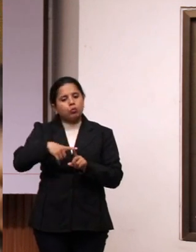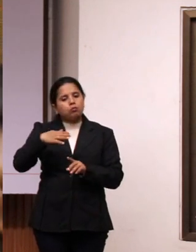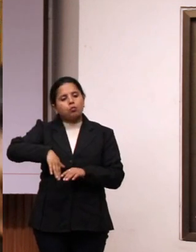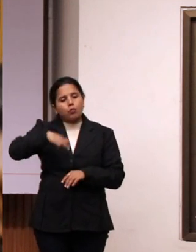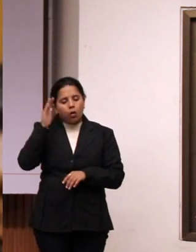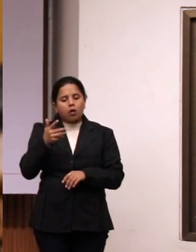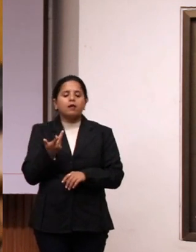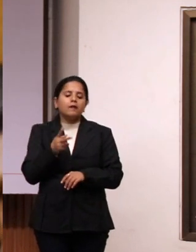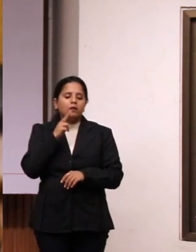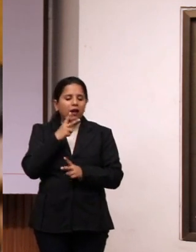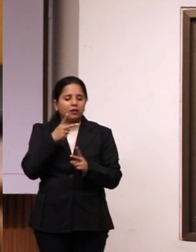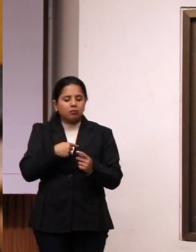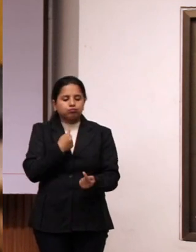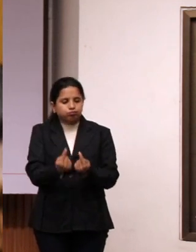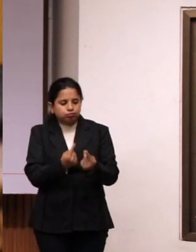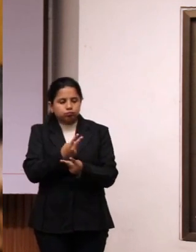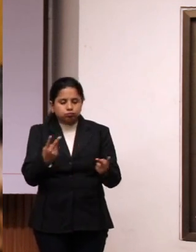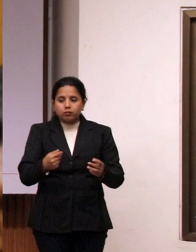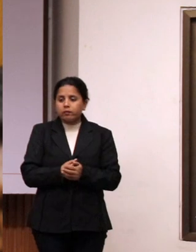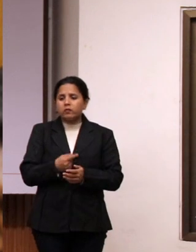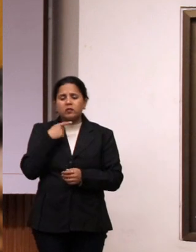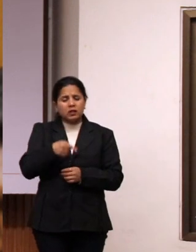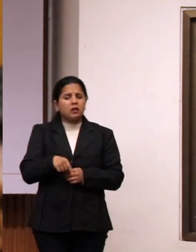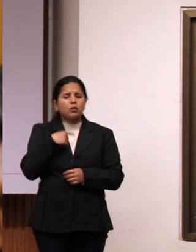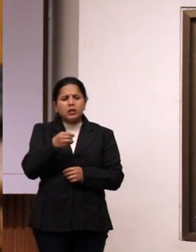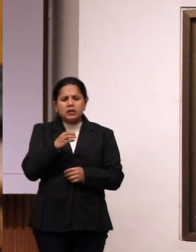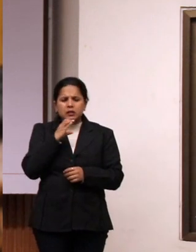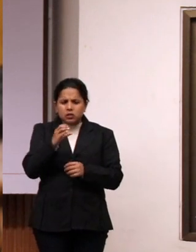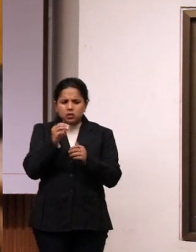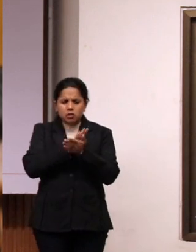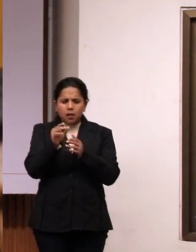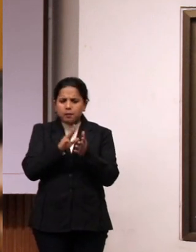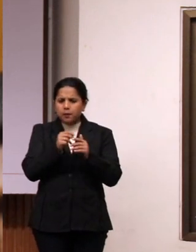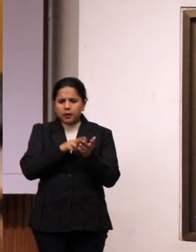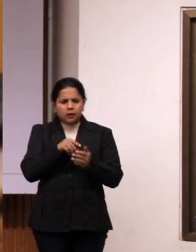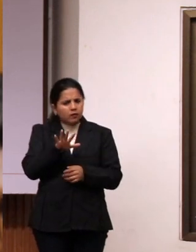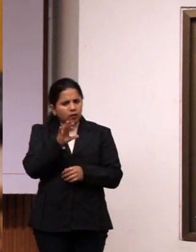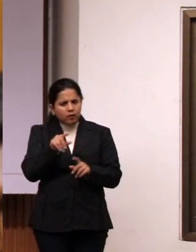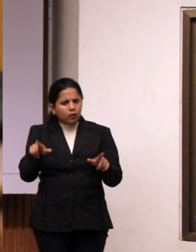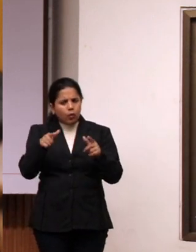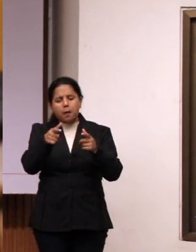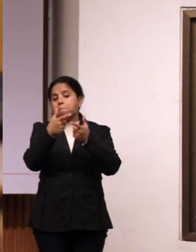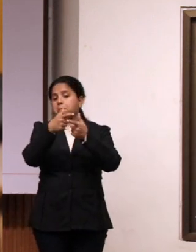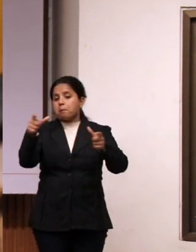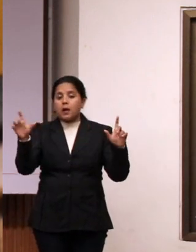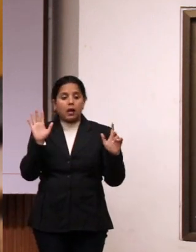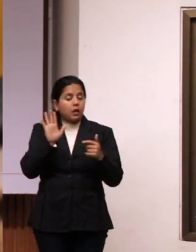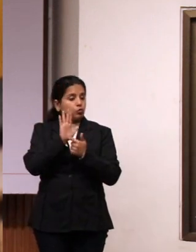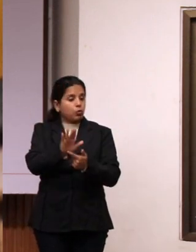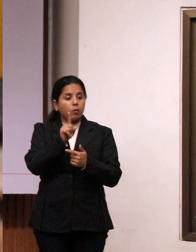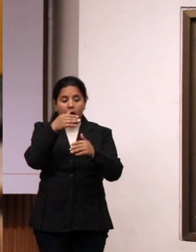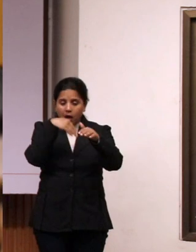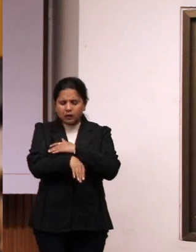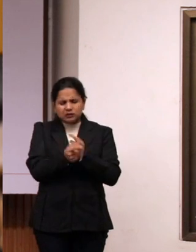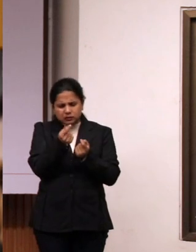from about high 50, canopy. Champion said 15 forest classification. No, that is broad classification, but in the